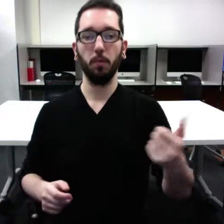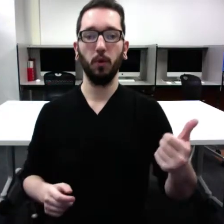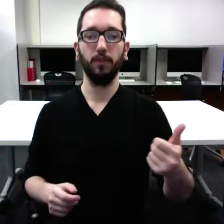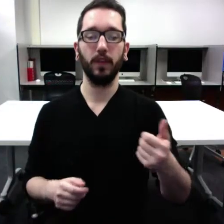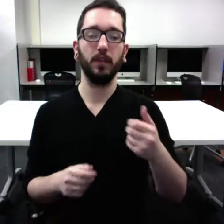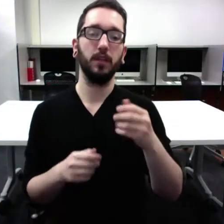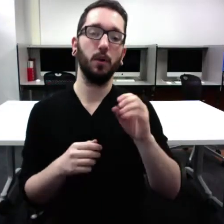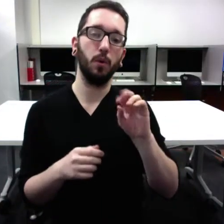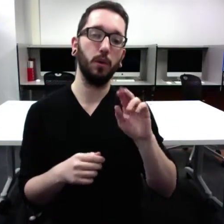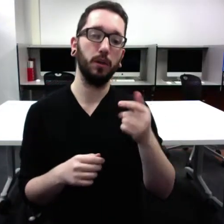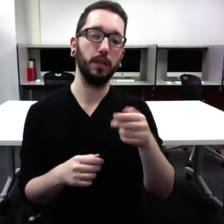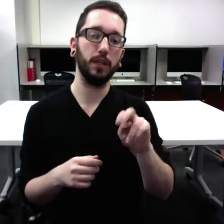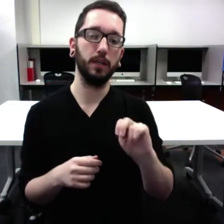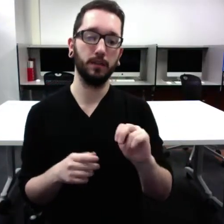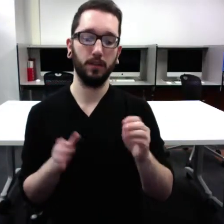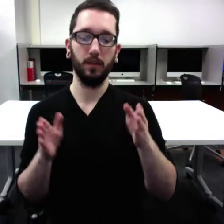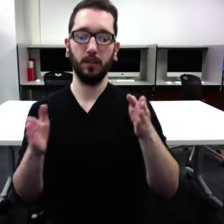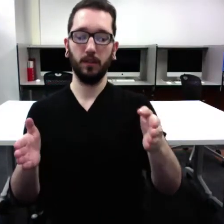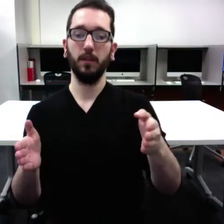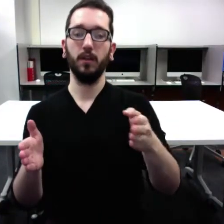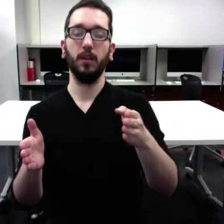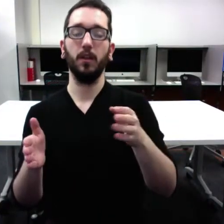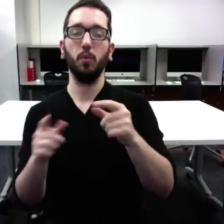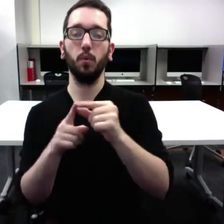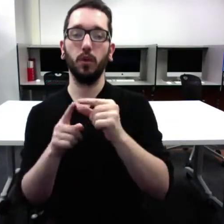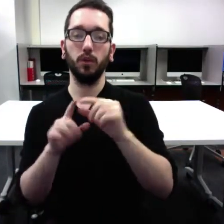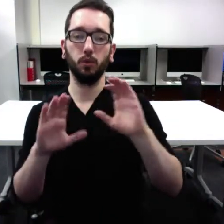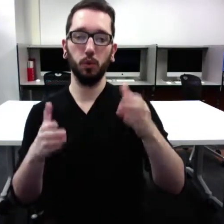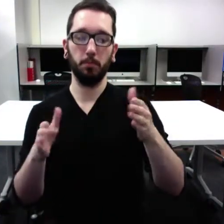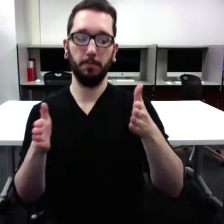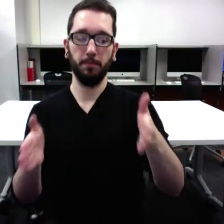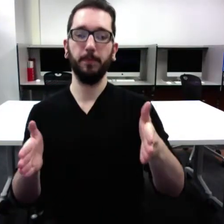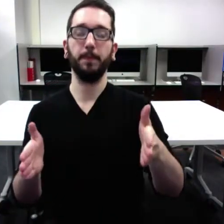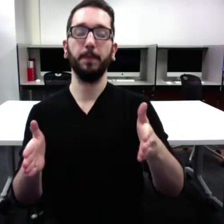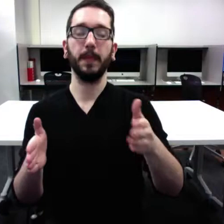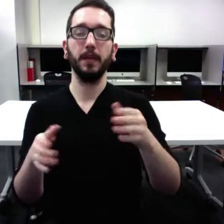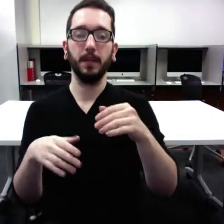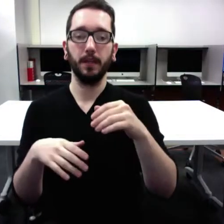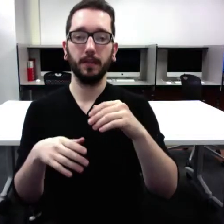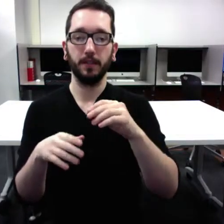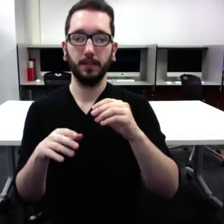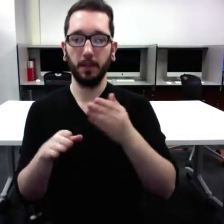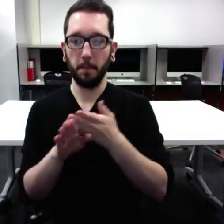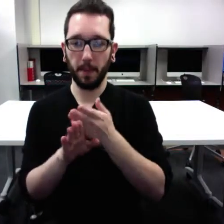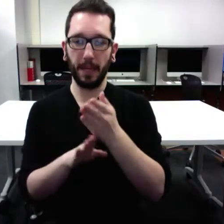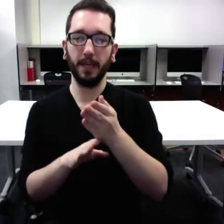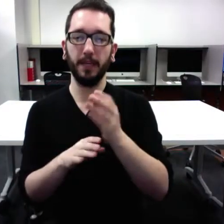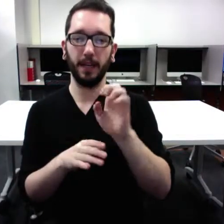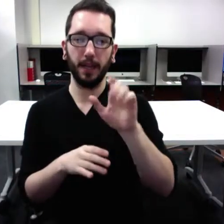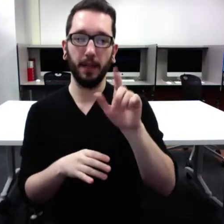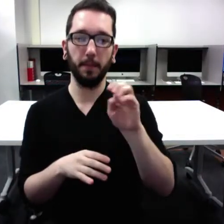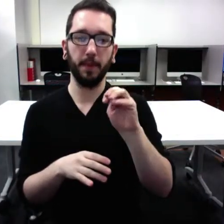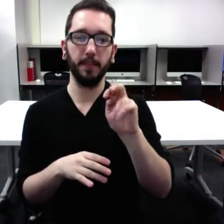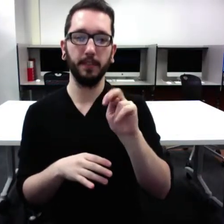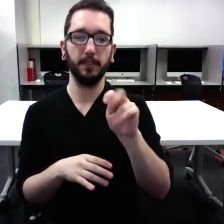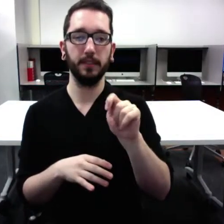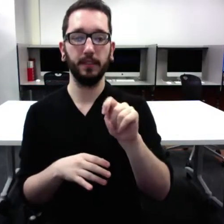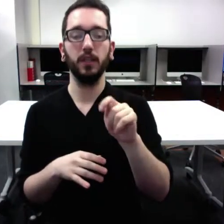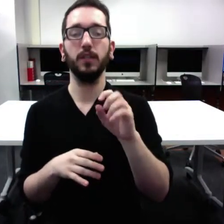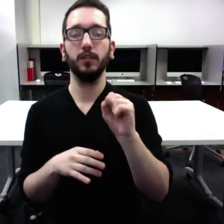And word roots are the main elements within the medical term, of which prefixes, suffixes, and connecting